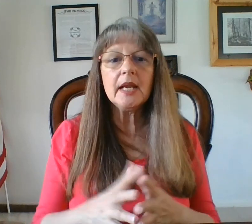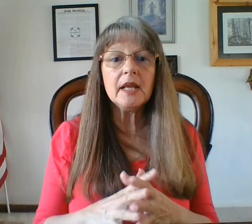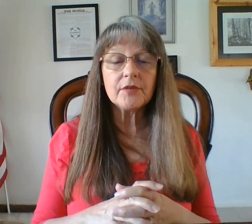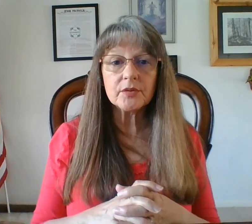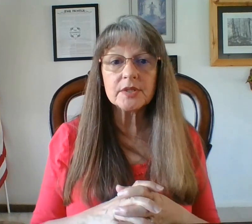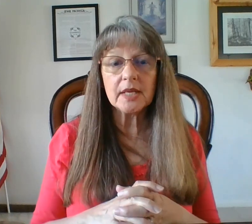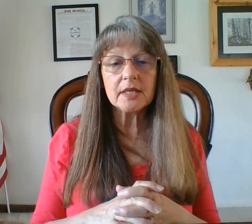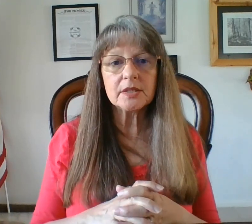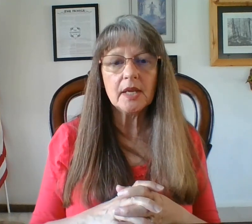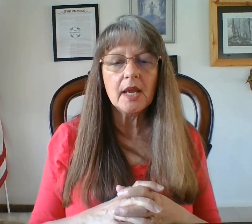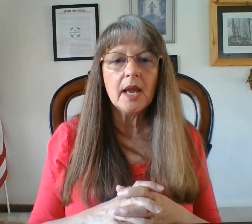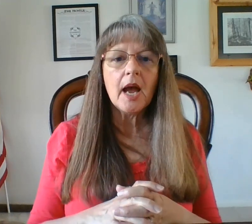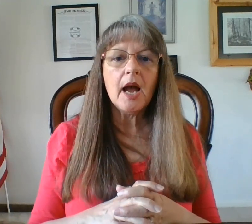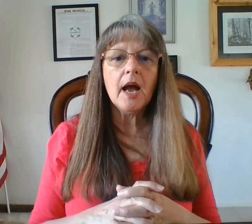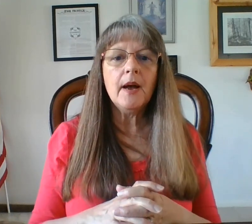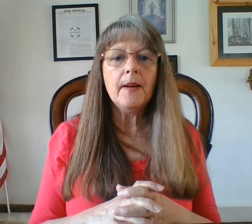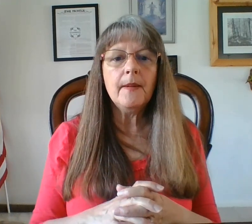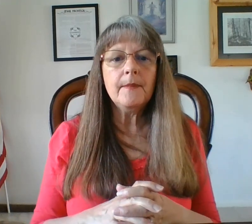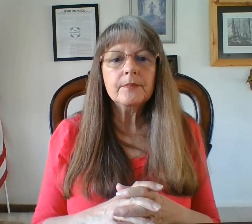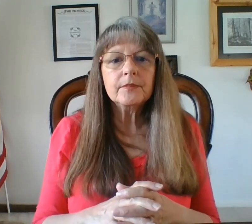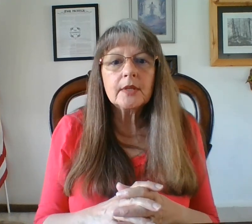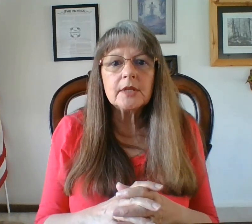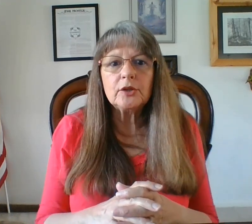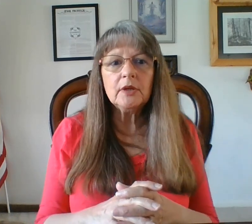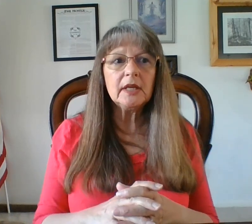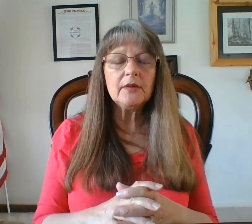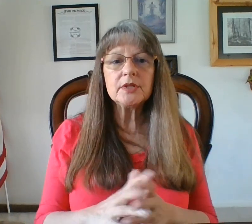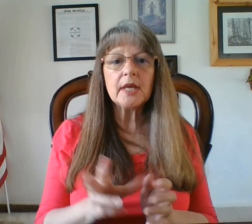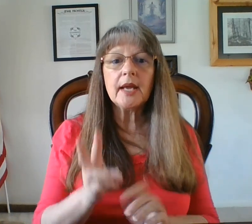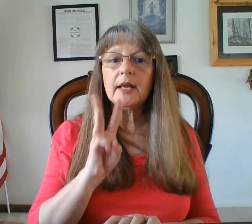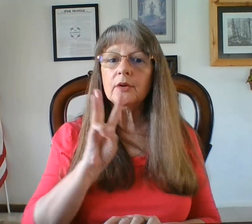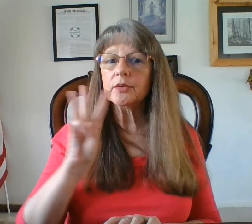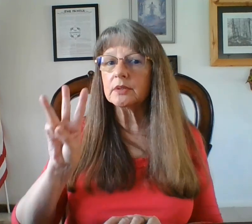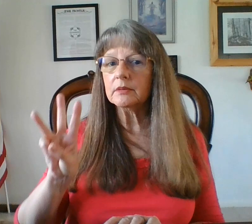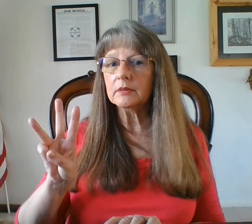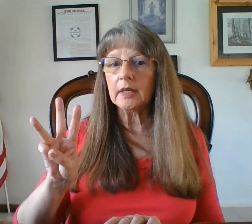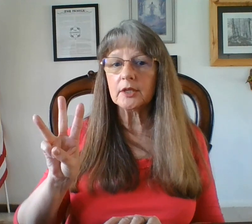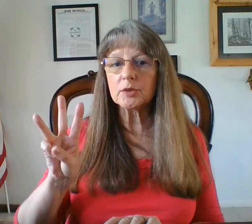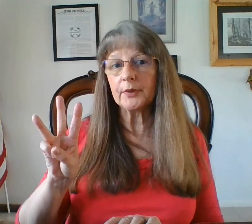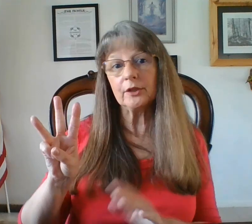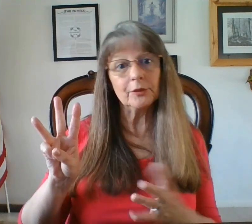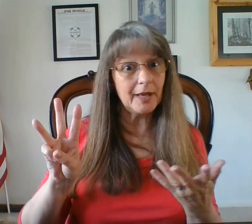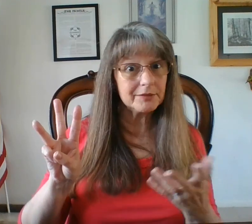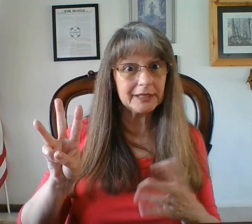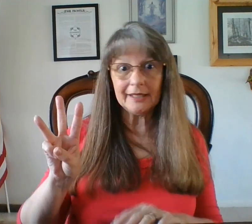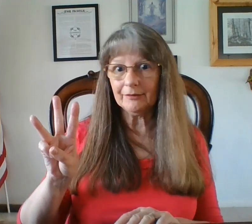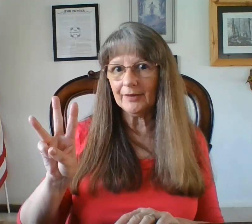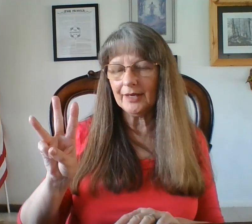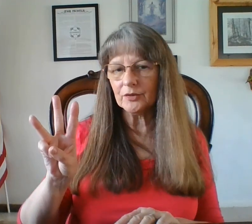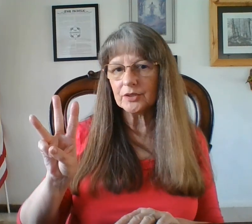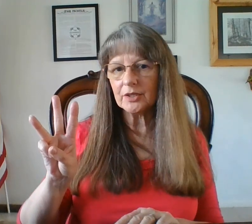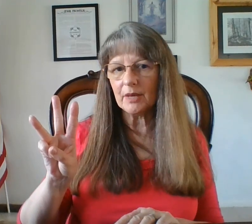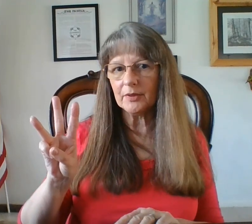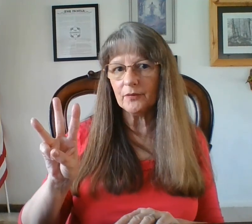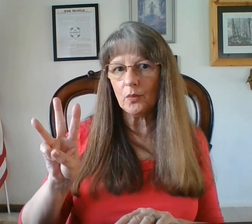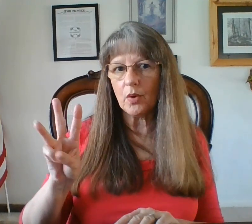Any of those things. It's like you could even say, here's like a sprinkler when I was a kid, right? Here's the W for